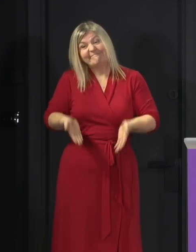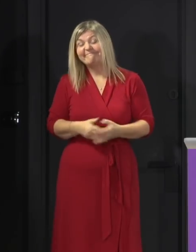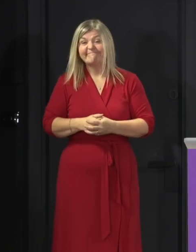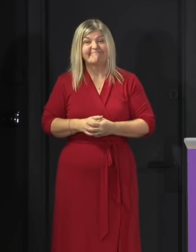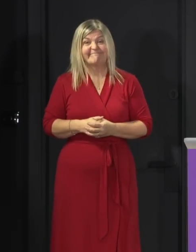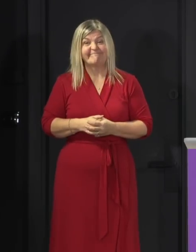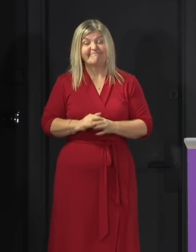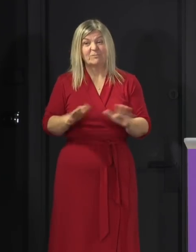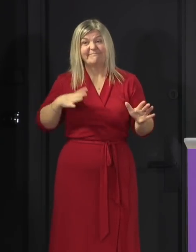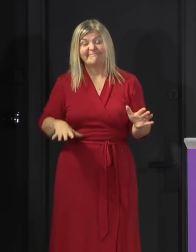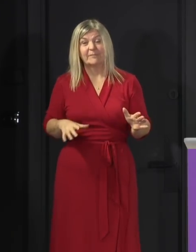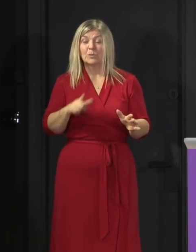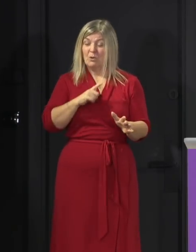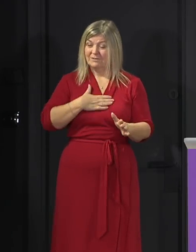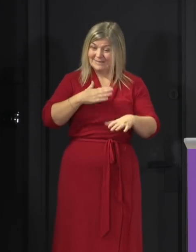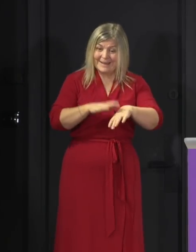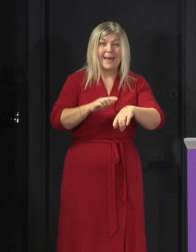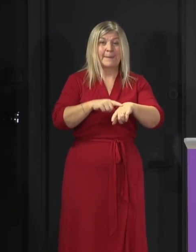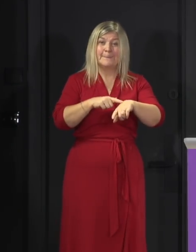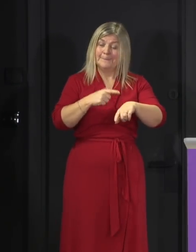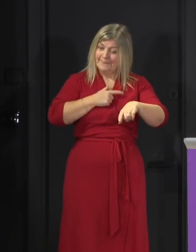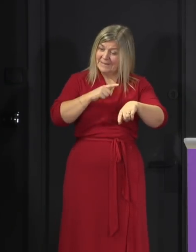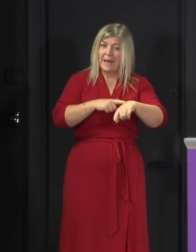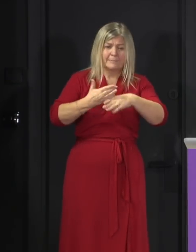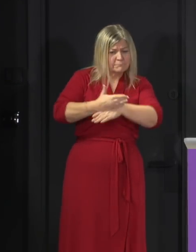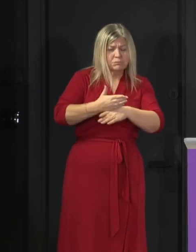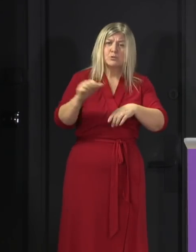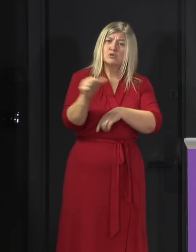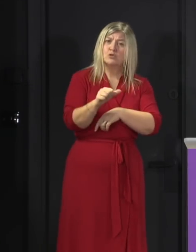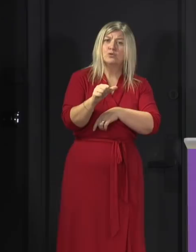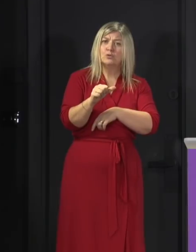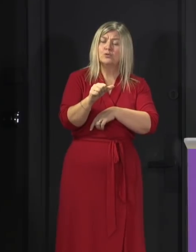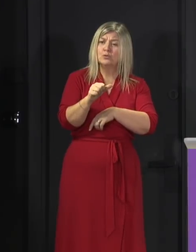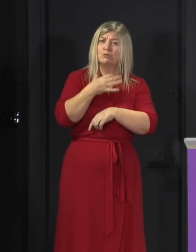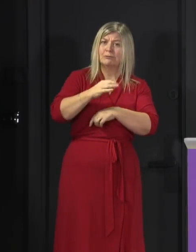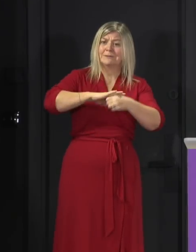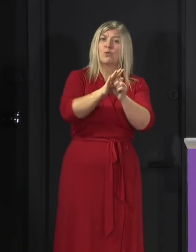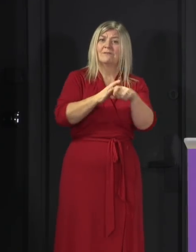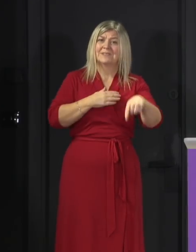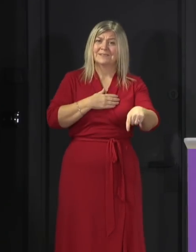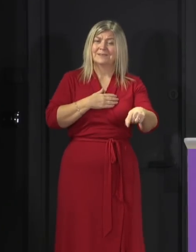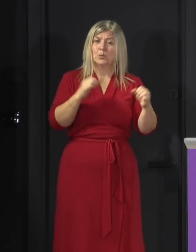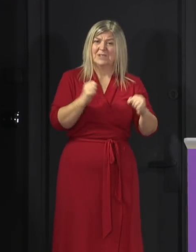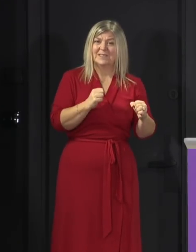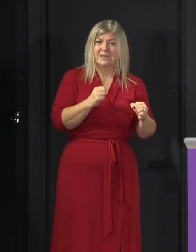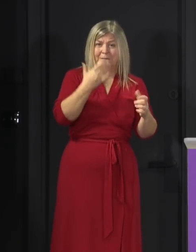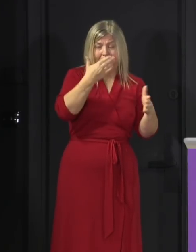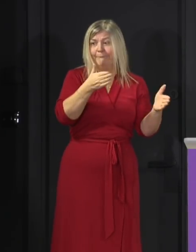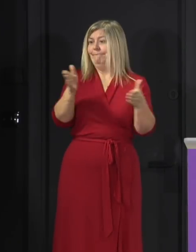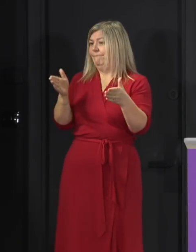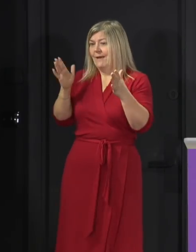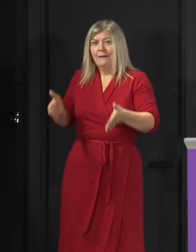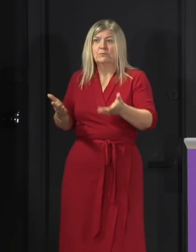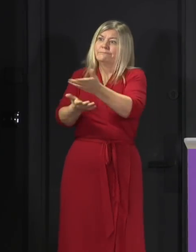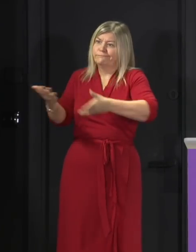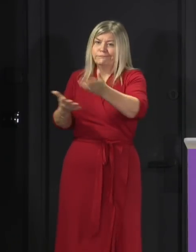of my time and effort right now should be on dealing with the unavoidable risks of COVID in winter, but that is the situation we are